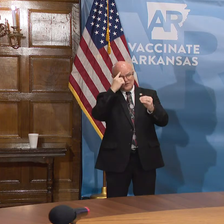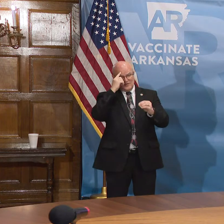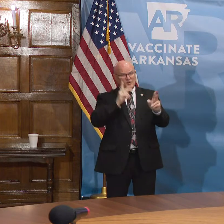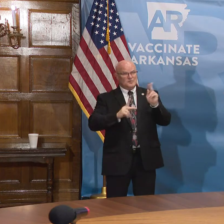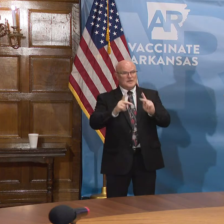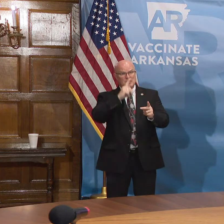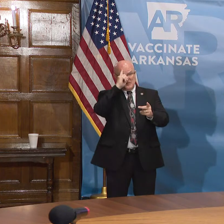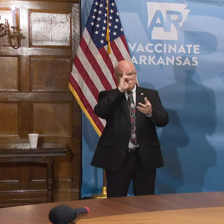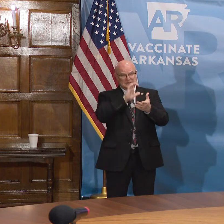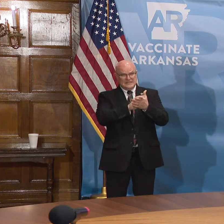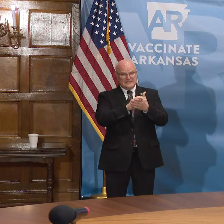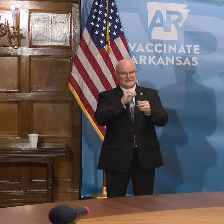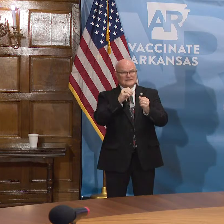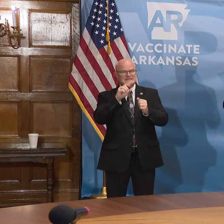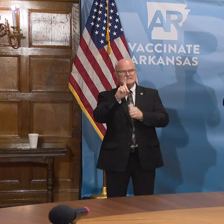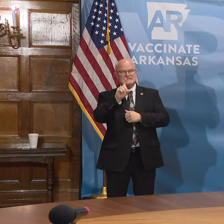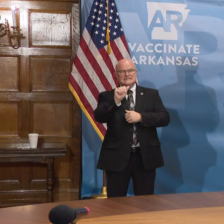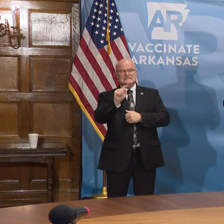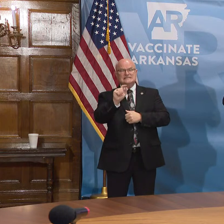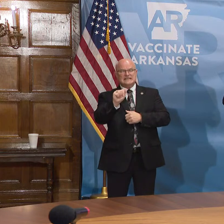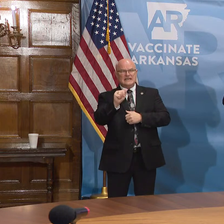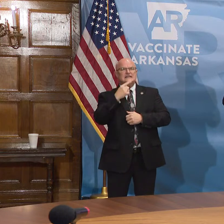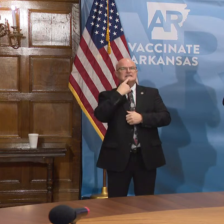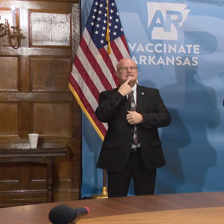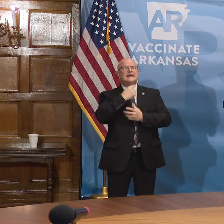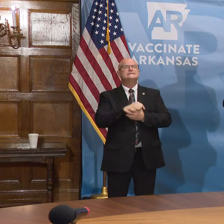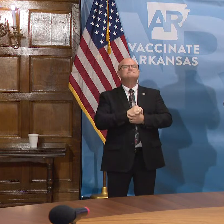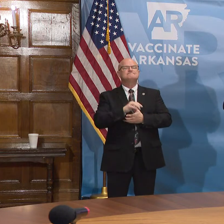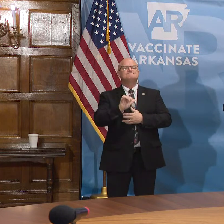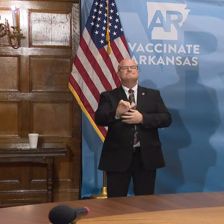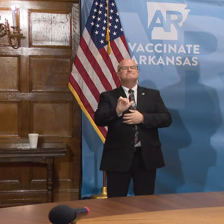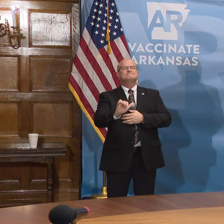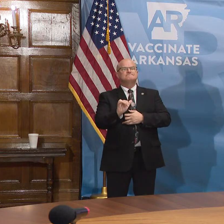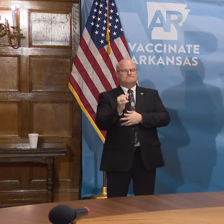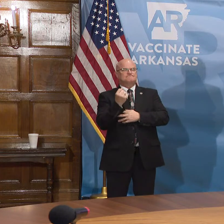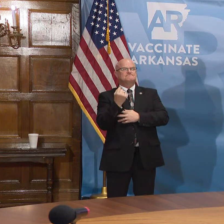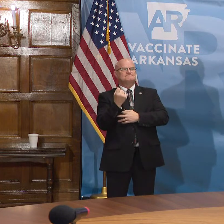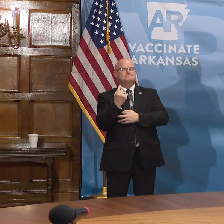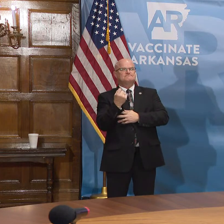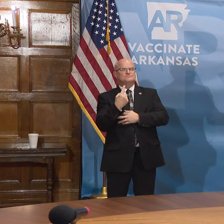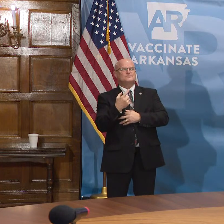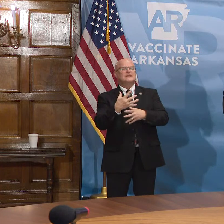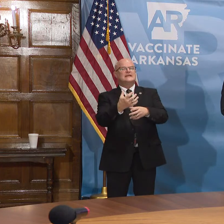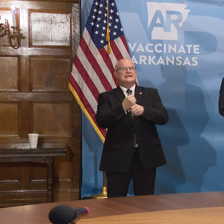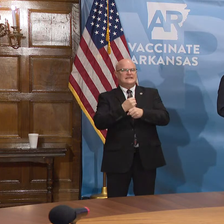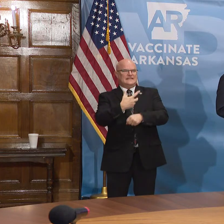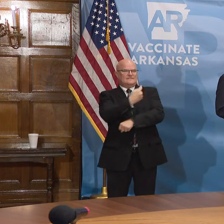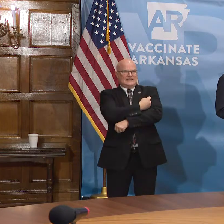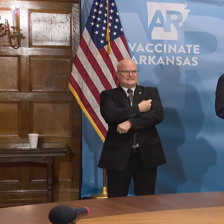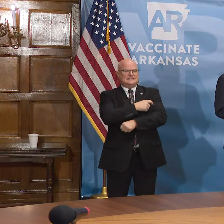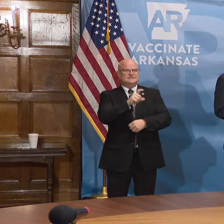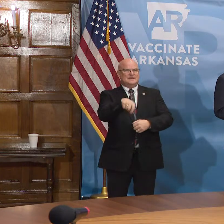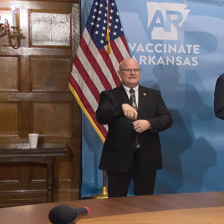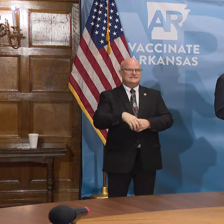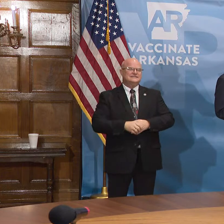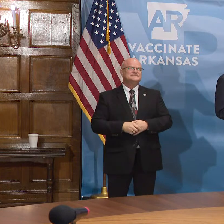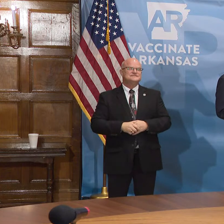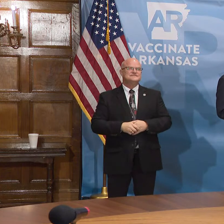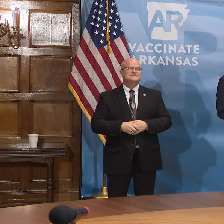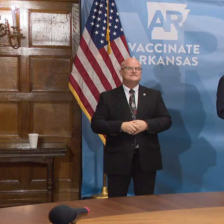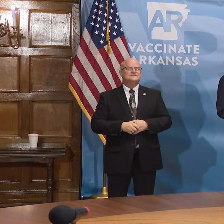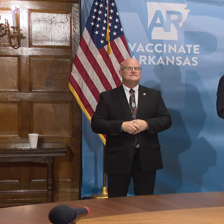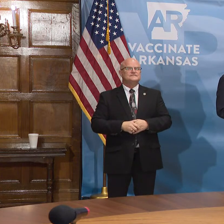everyone who believes in data to say, yes, that makes sense to get the vaccination. And